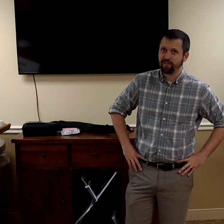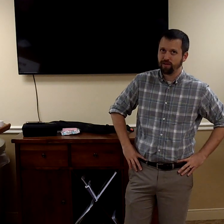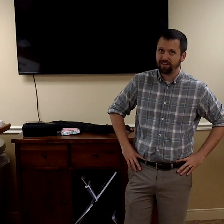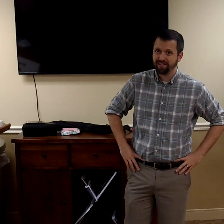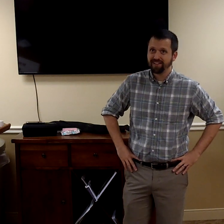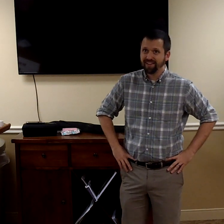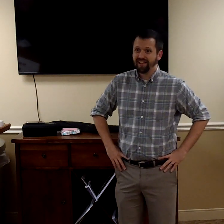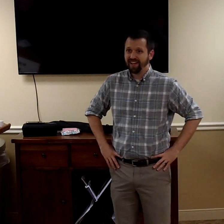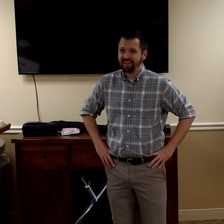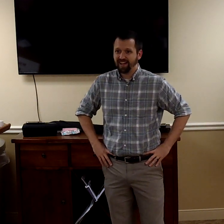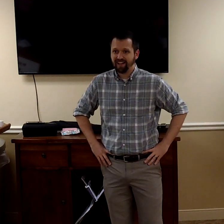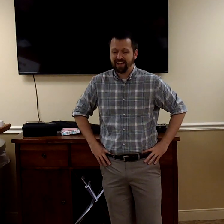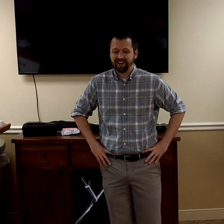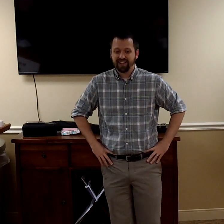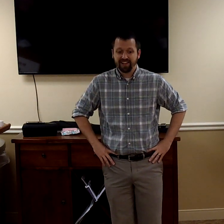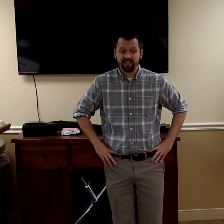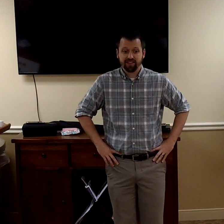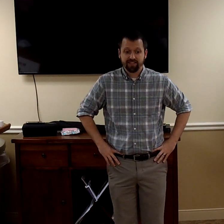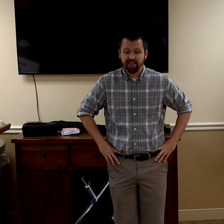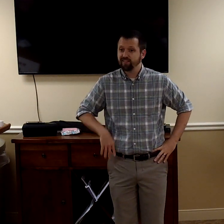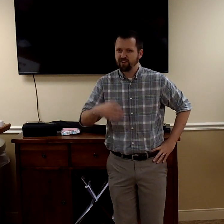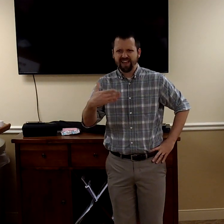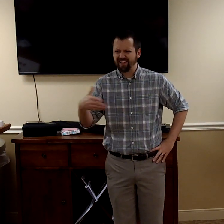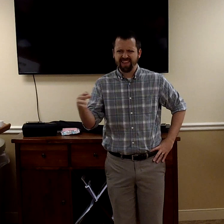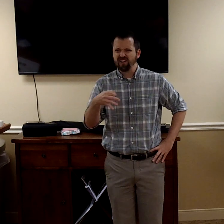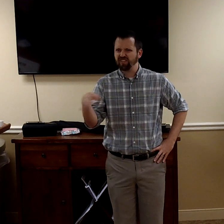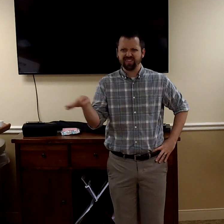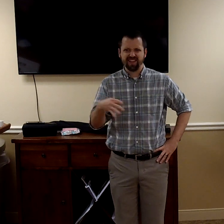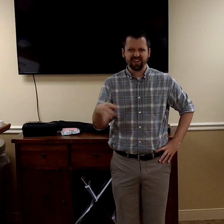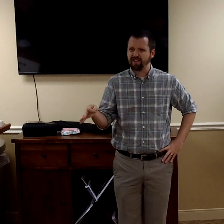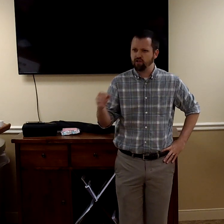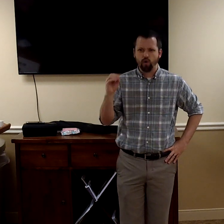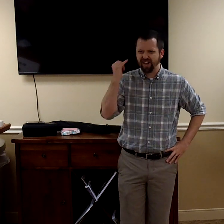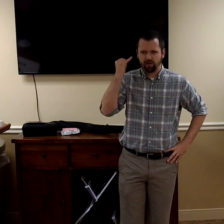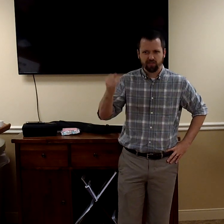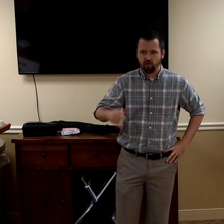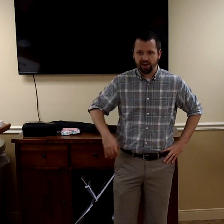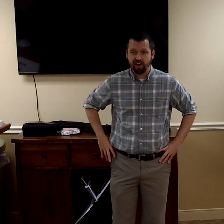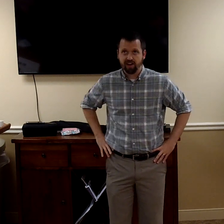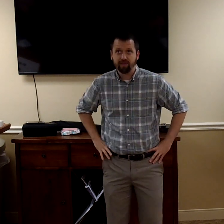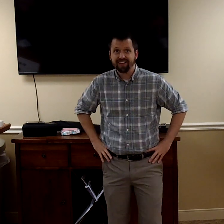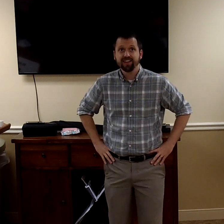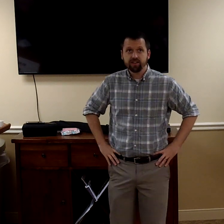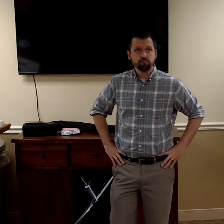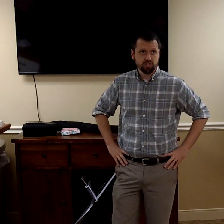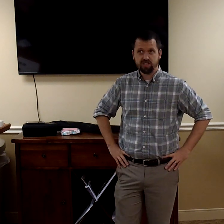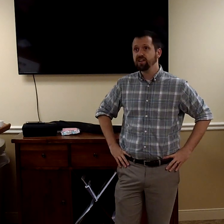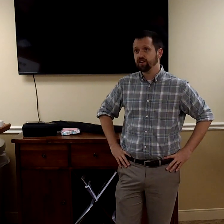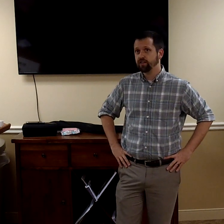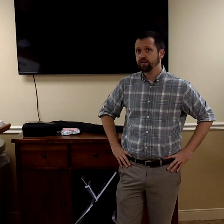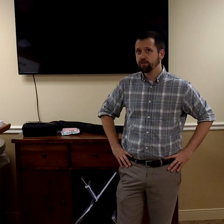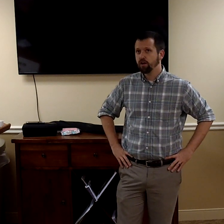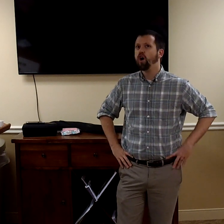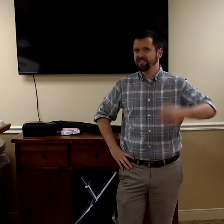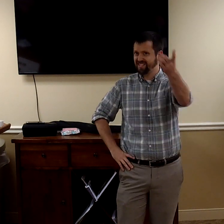Caswell. And he's like, see, and he starts saying all these things, and I have no idea what's going on, and I'm like, see? Oh,